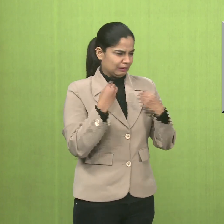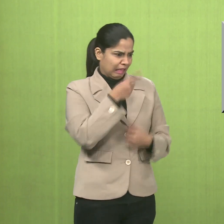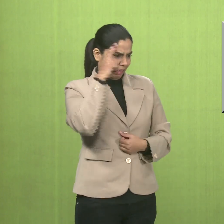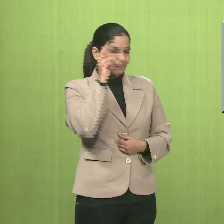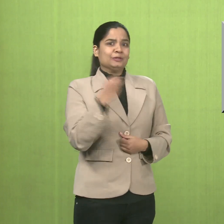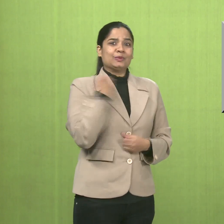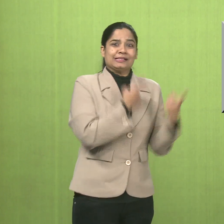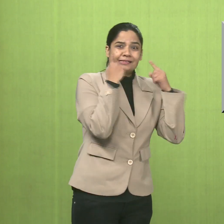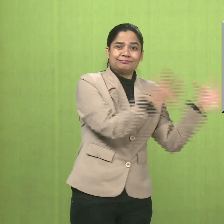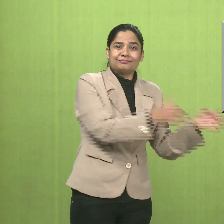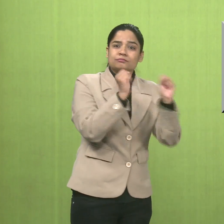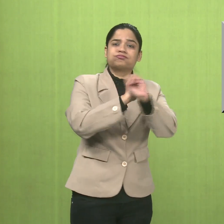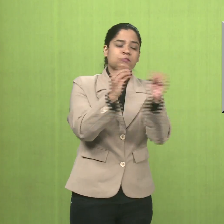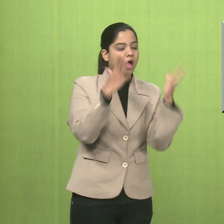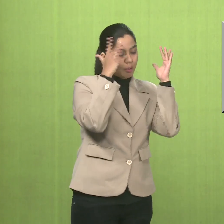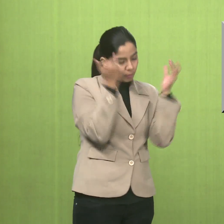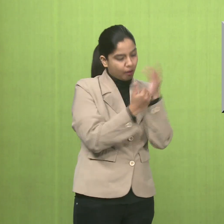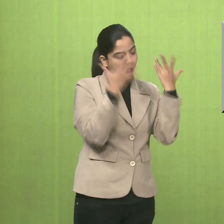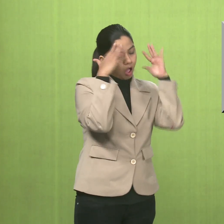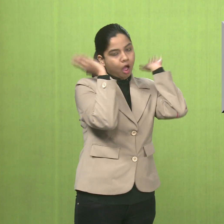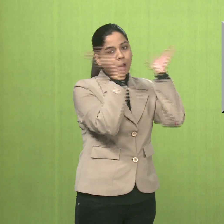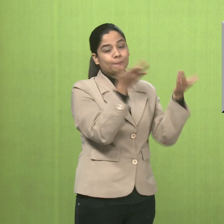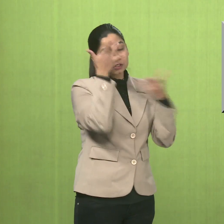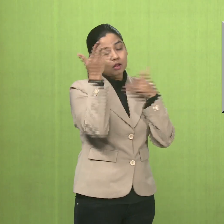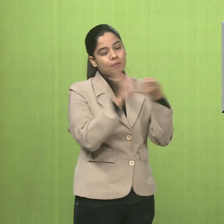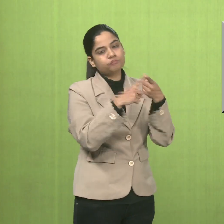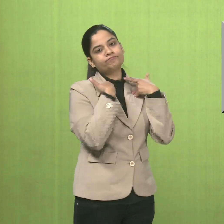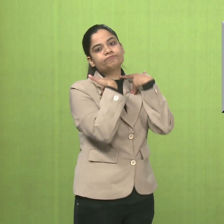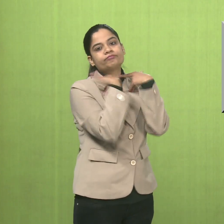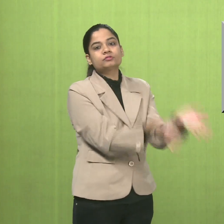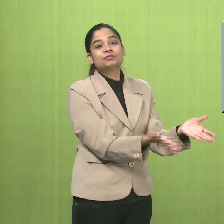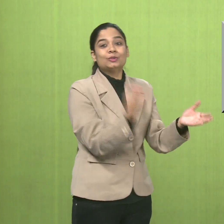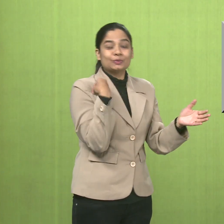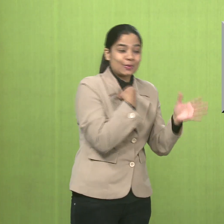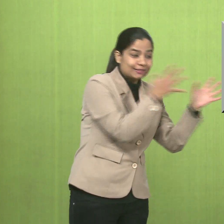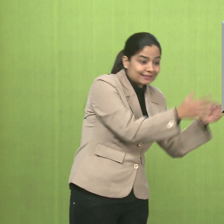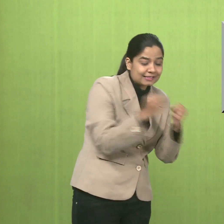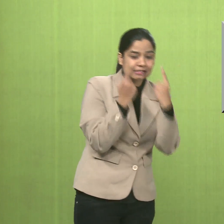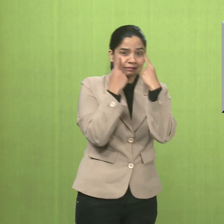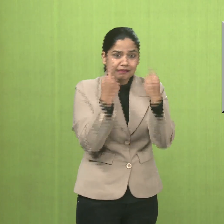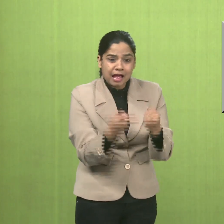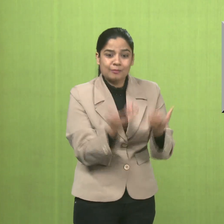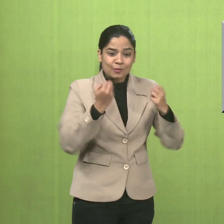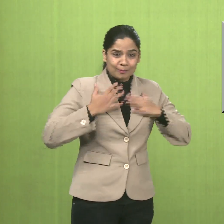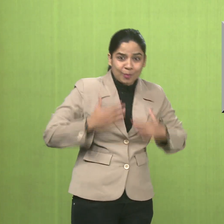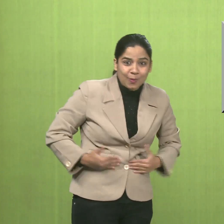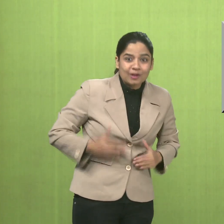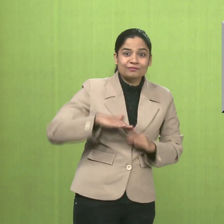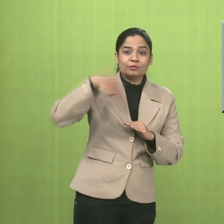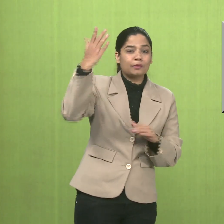weak. Even basic nutrition, health facilities are denied to them. They're not taken to the doctors when they fell